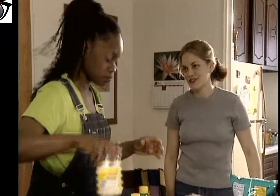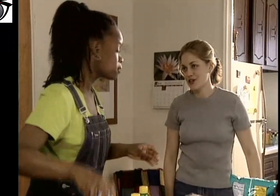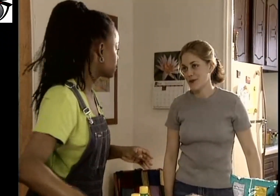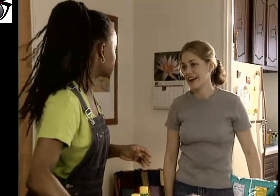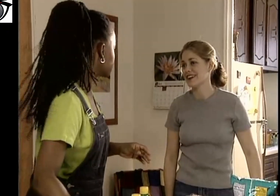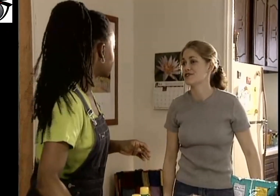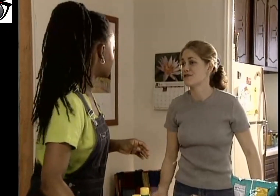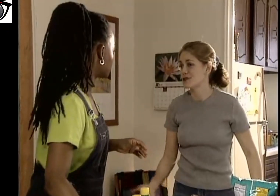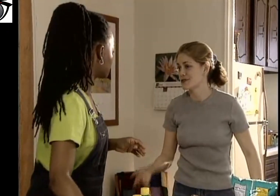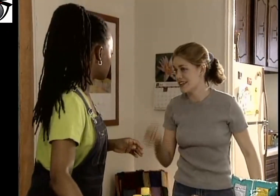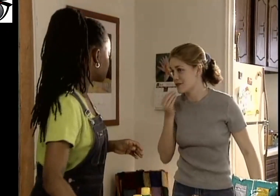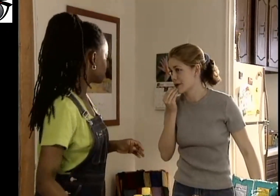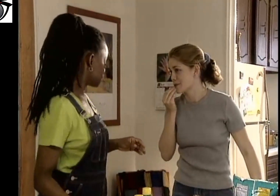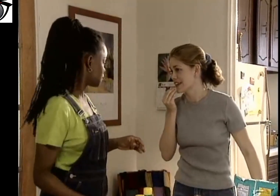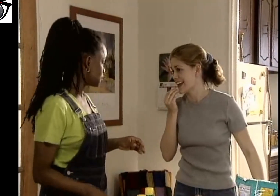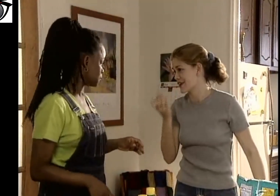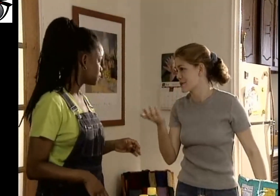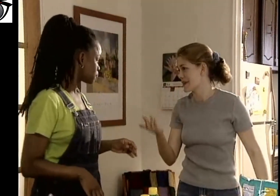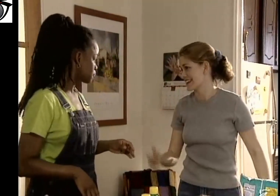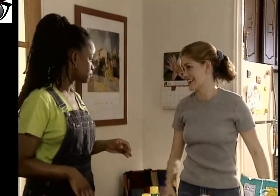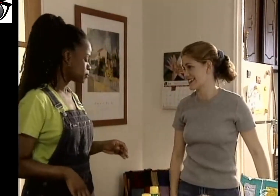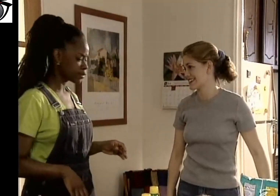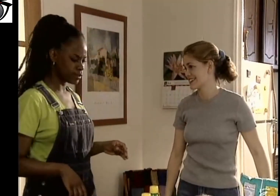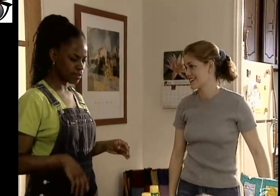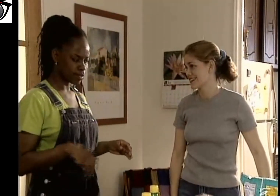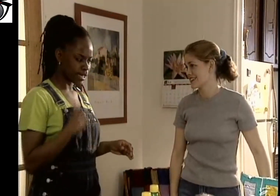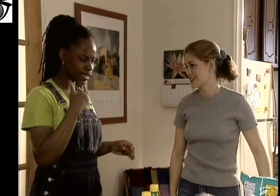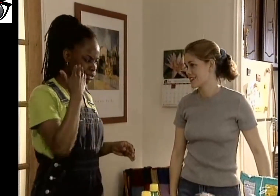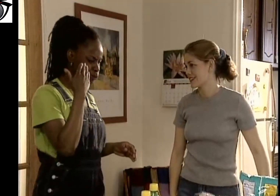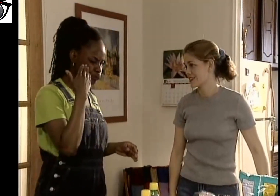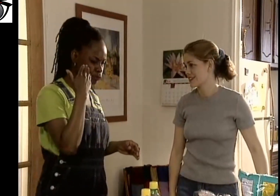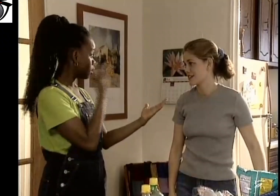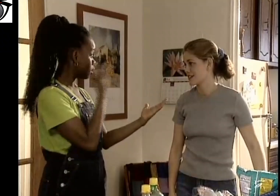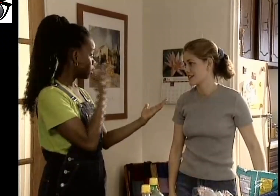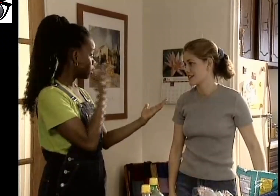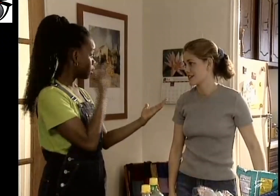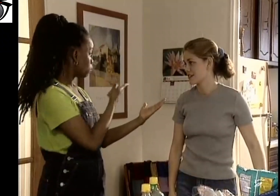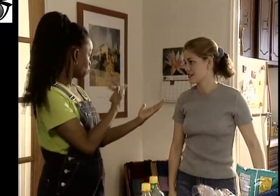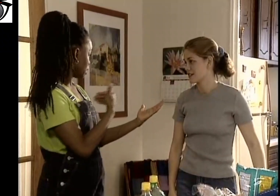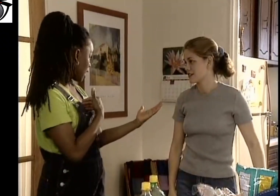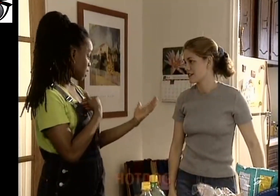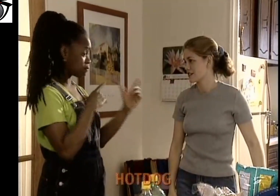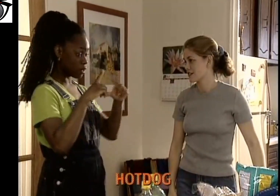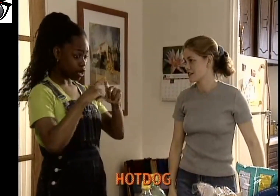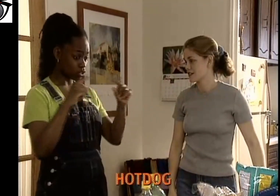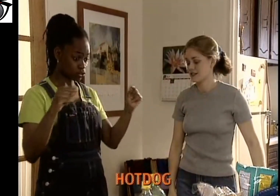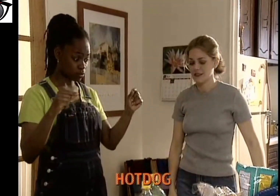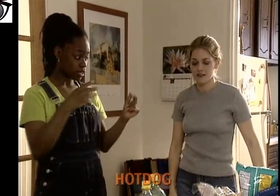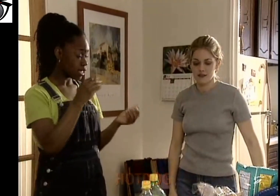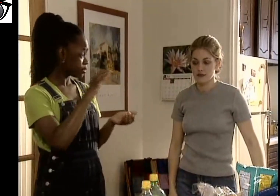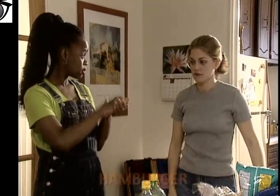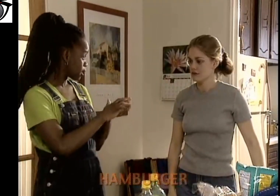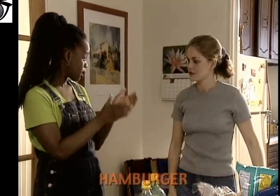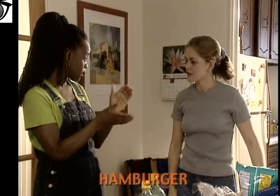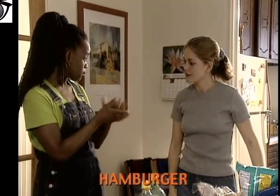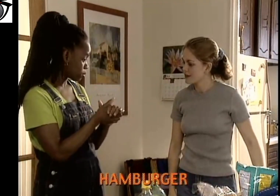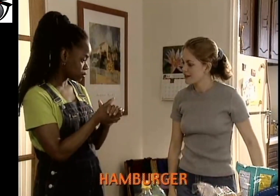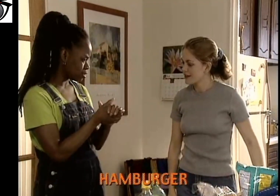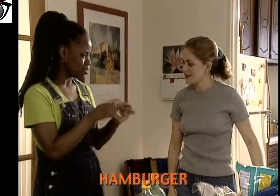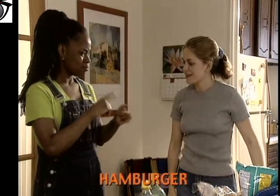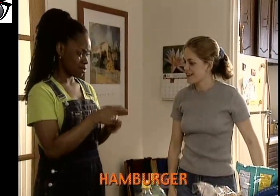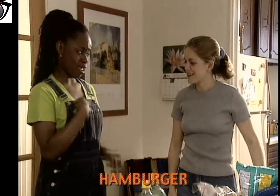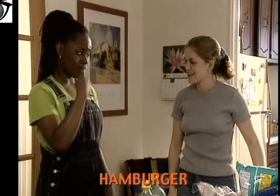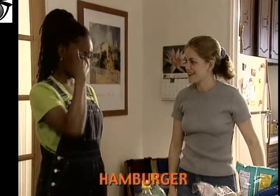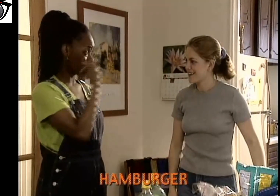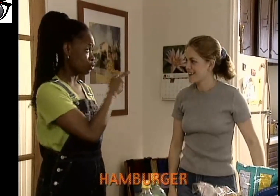It's difficult to know what kinds of foods everyone will like on the picnic. I know. We'll have hot dogs and